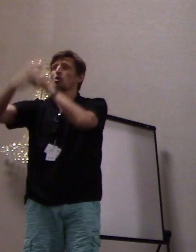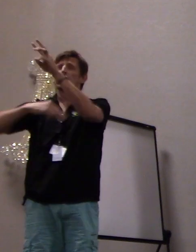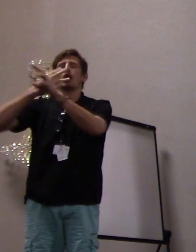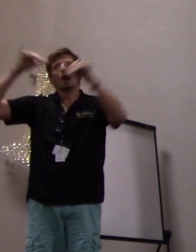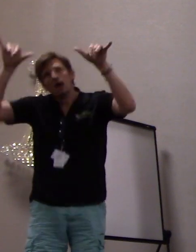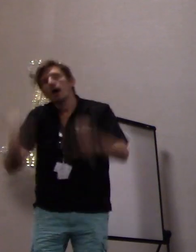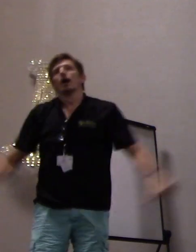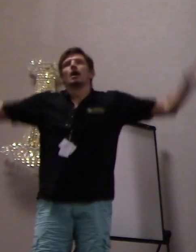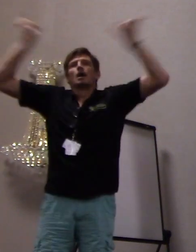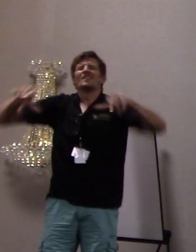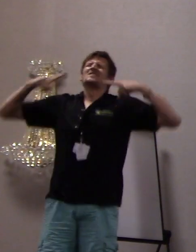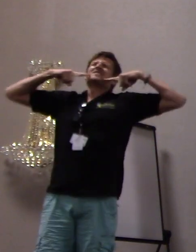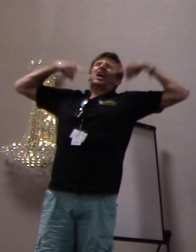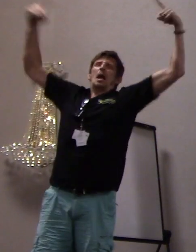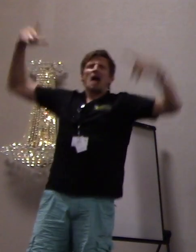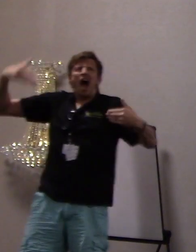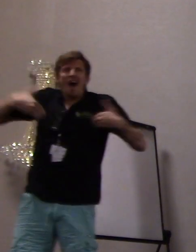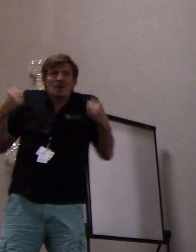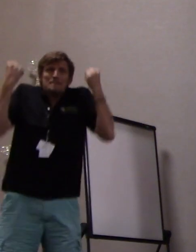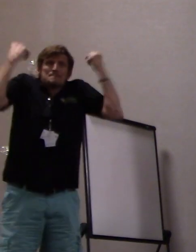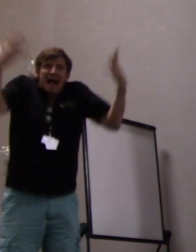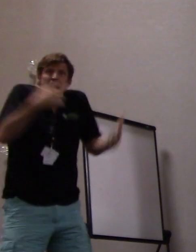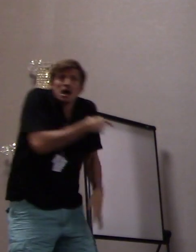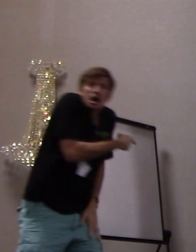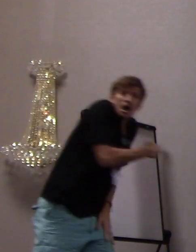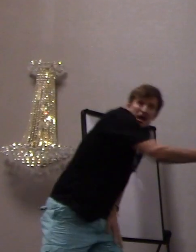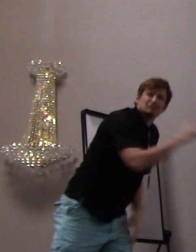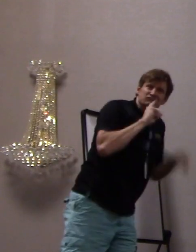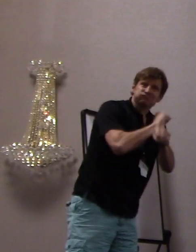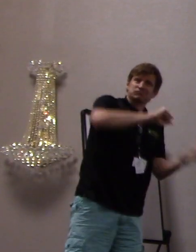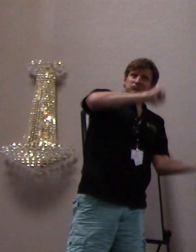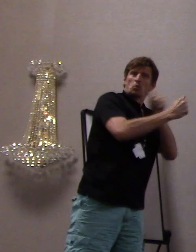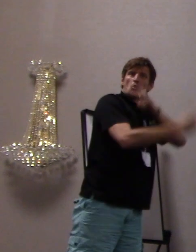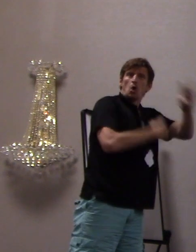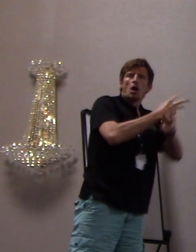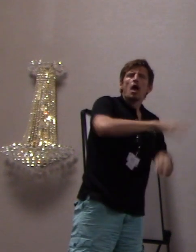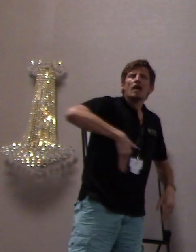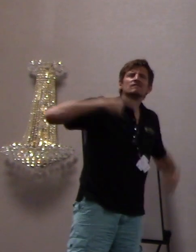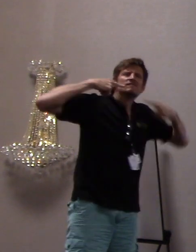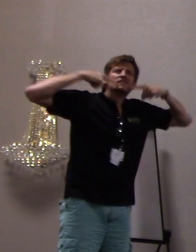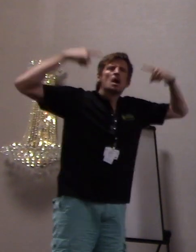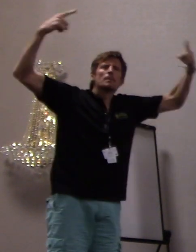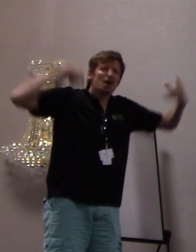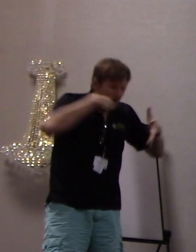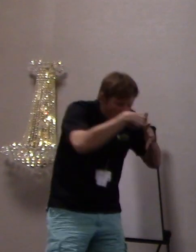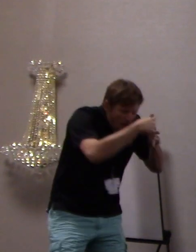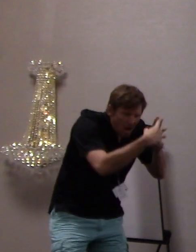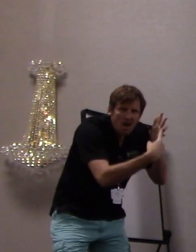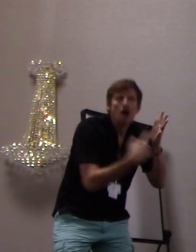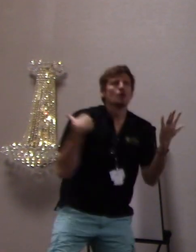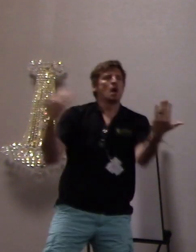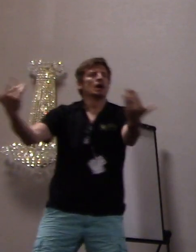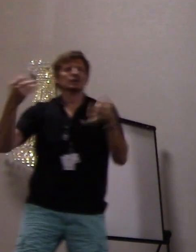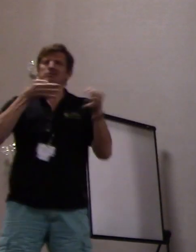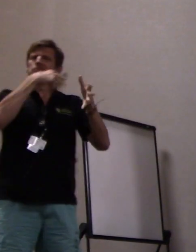Deaf people who change the world. You know, we hear about the common ones, but the really famous people who did